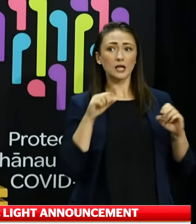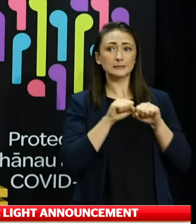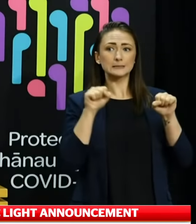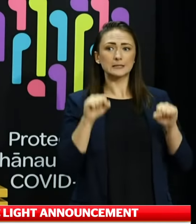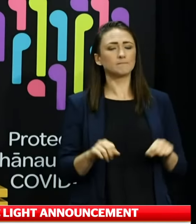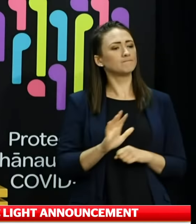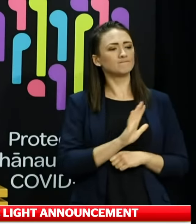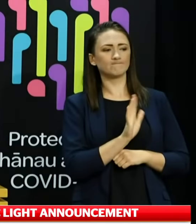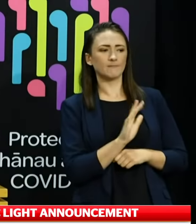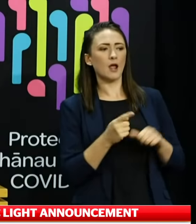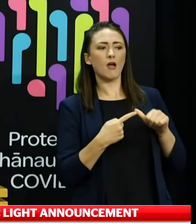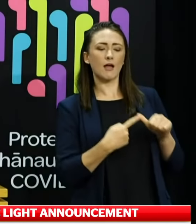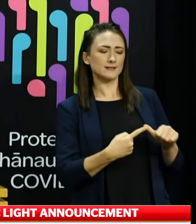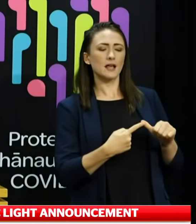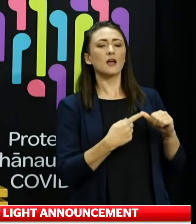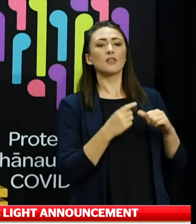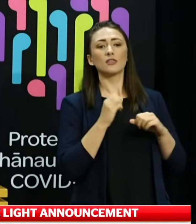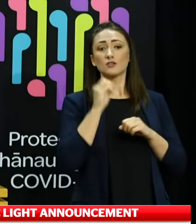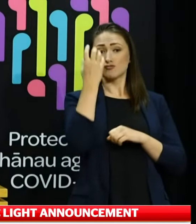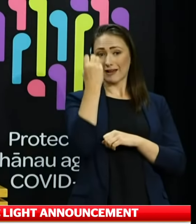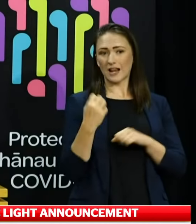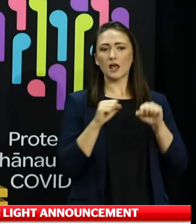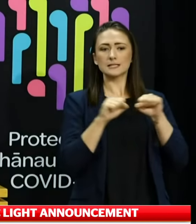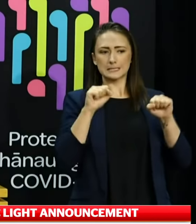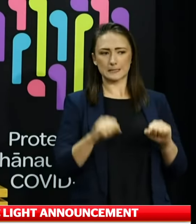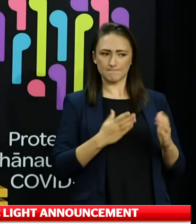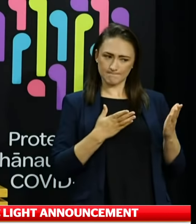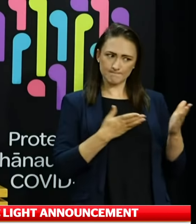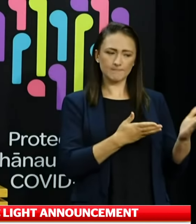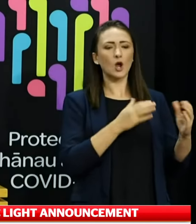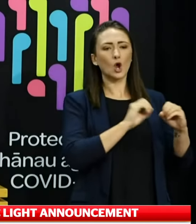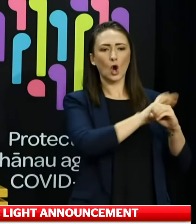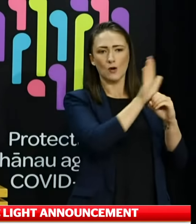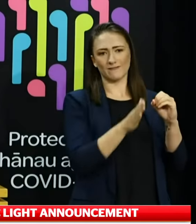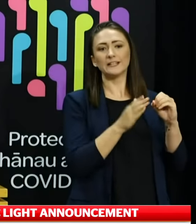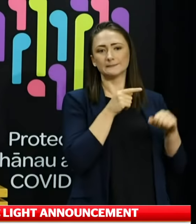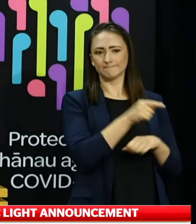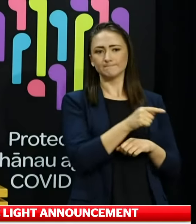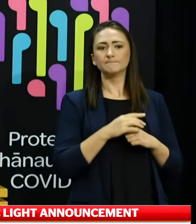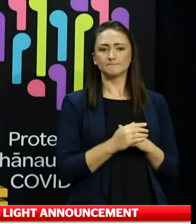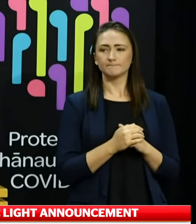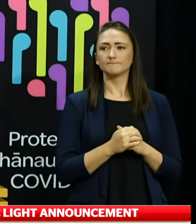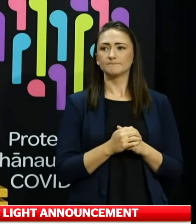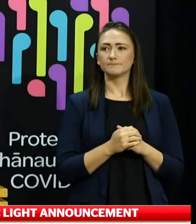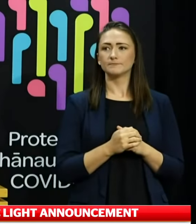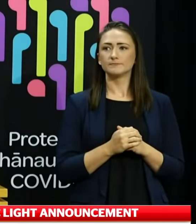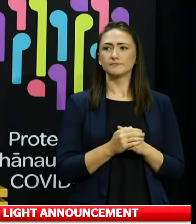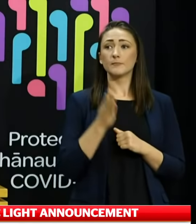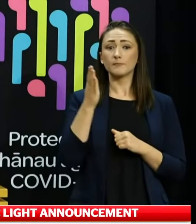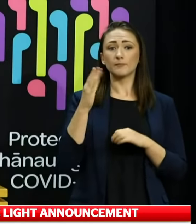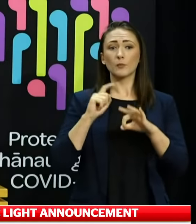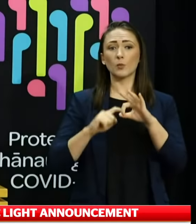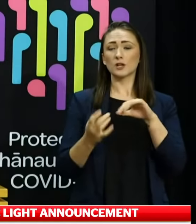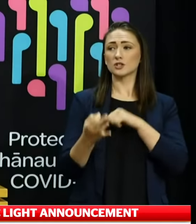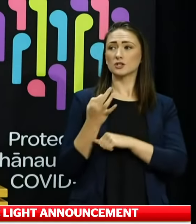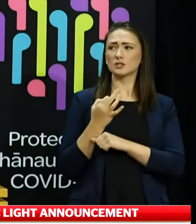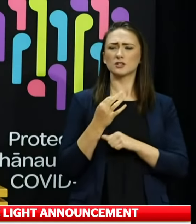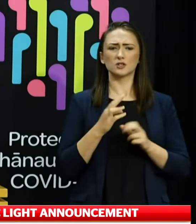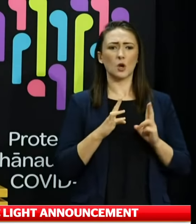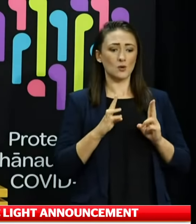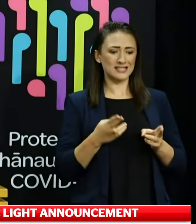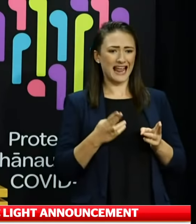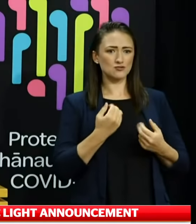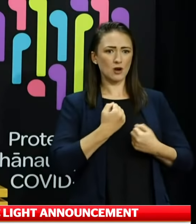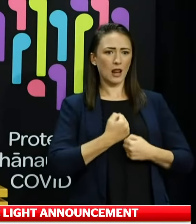think have actually had COVID, and how big a factor is the anticipated natural immunity in today's decision? Very hard to